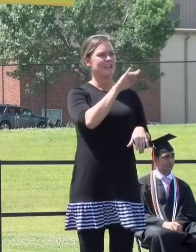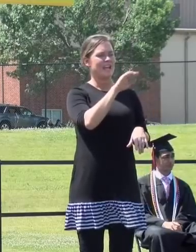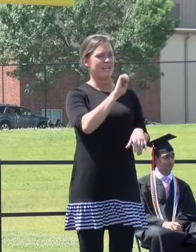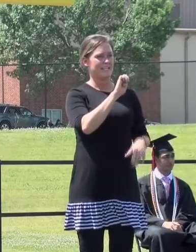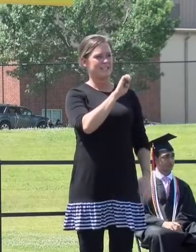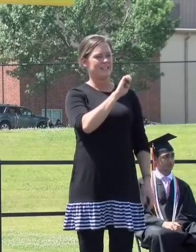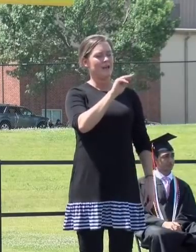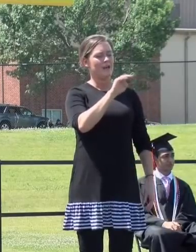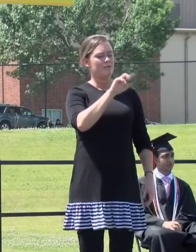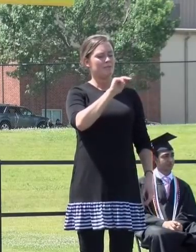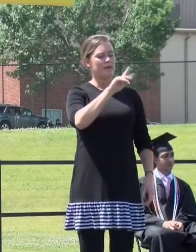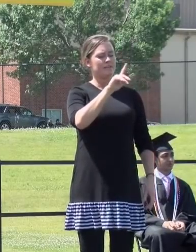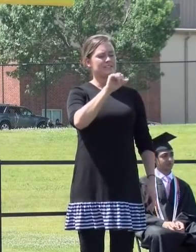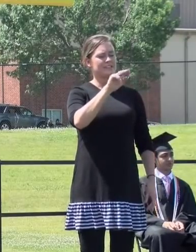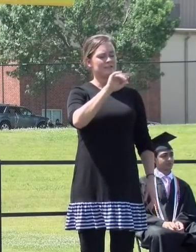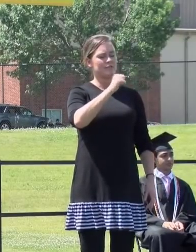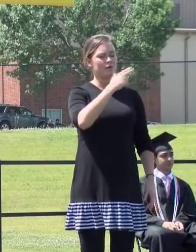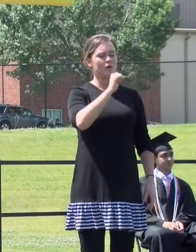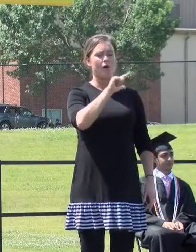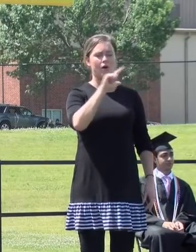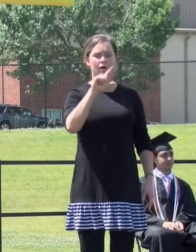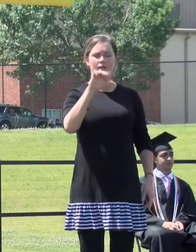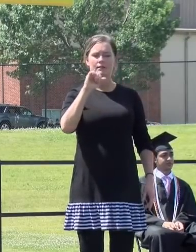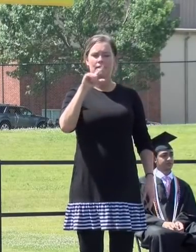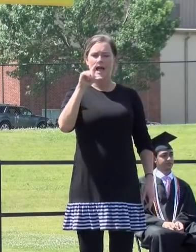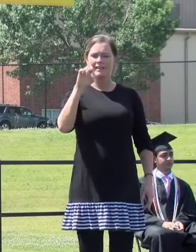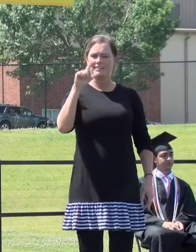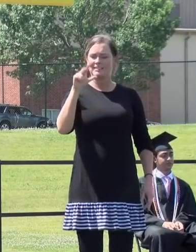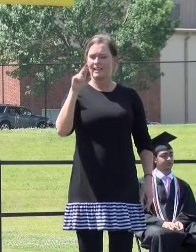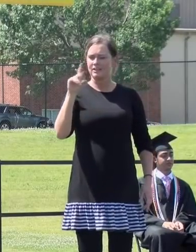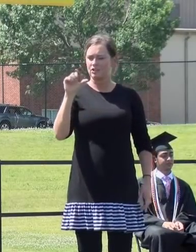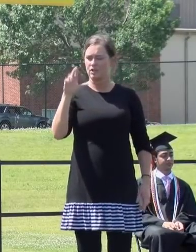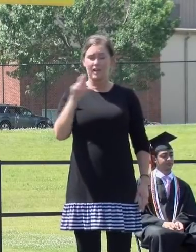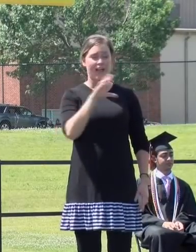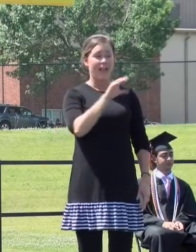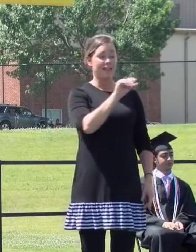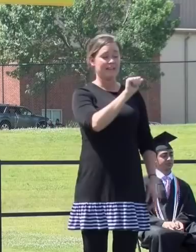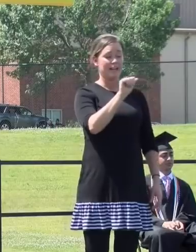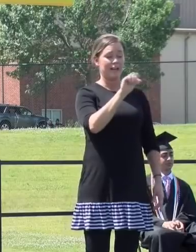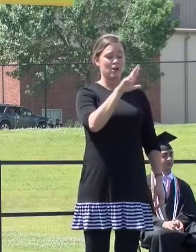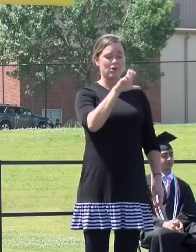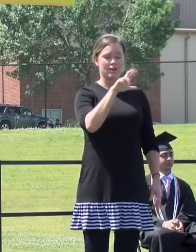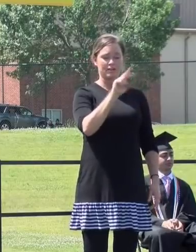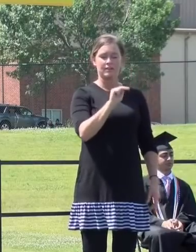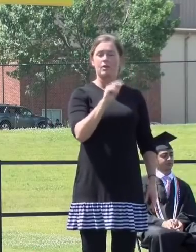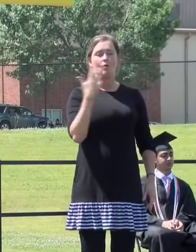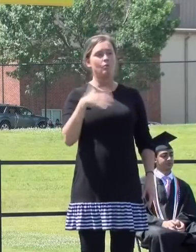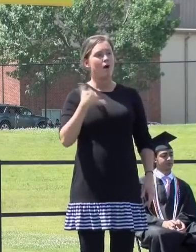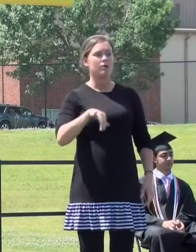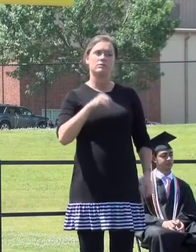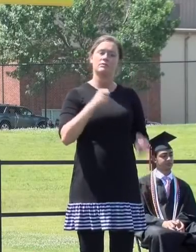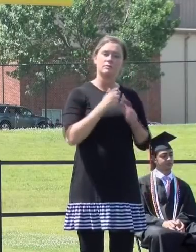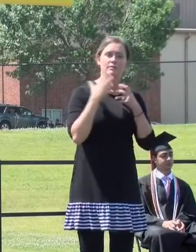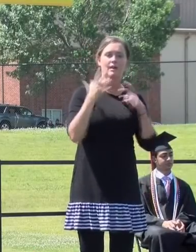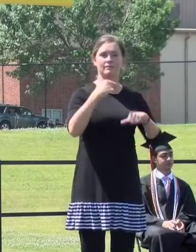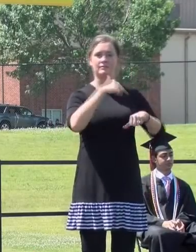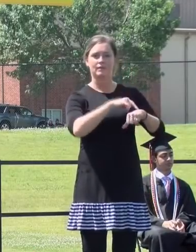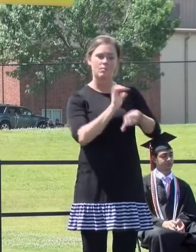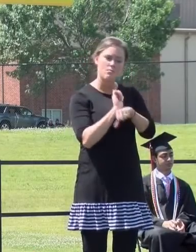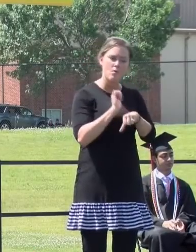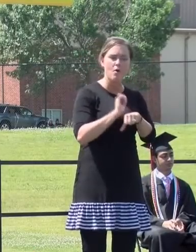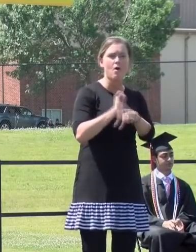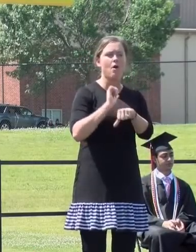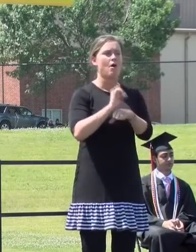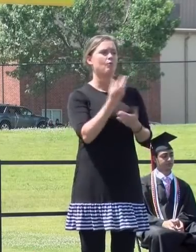Buck, Alexandra Wade, and Aaron Young, for the endless time, communications, and resources they